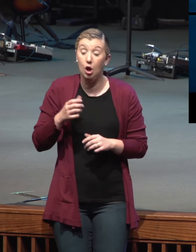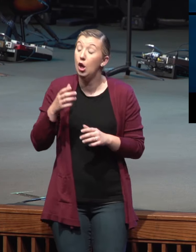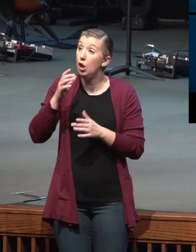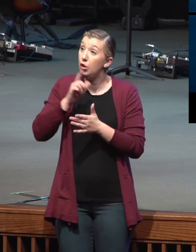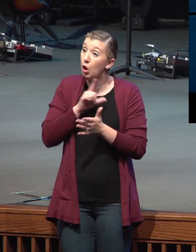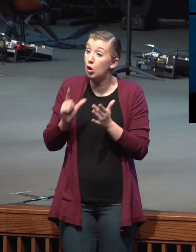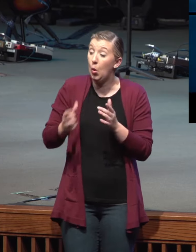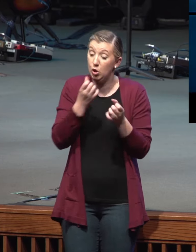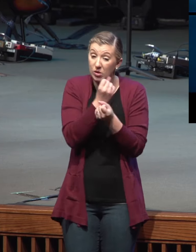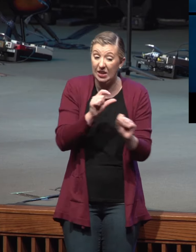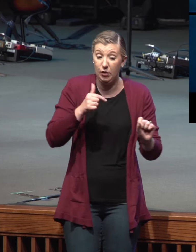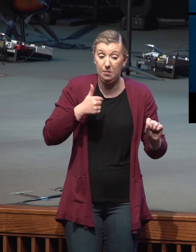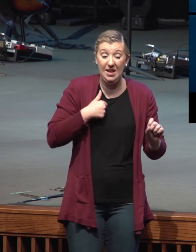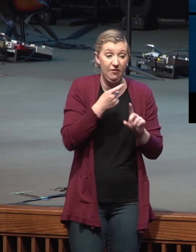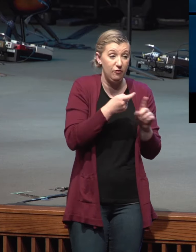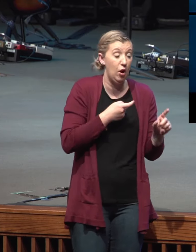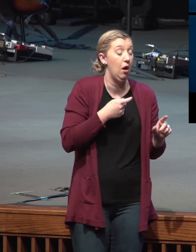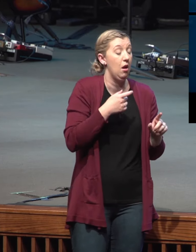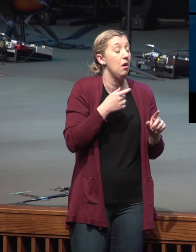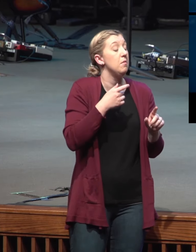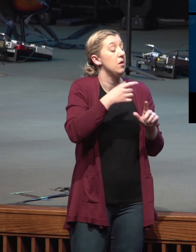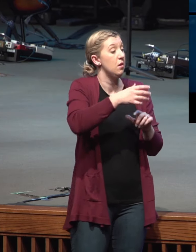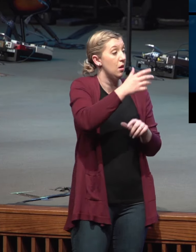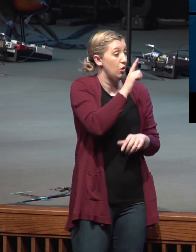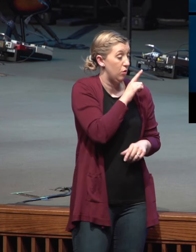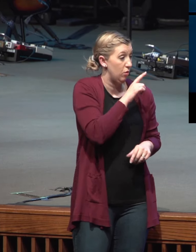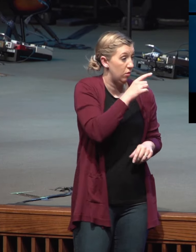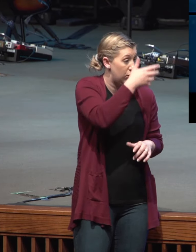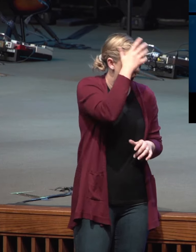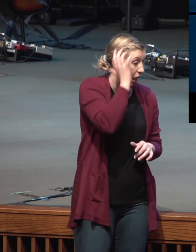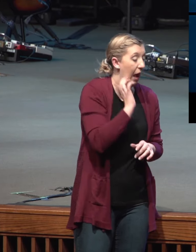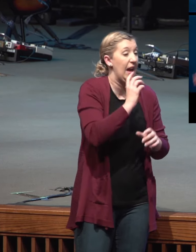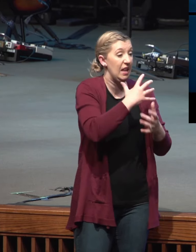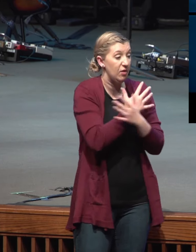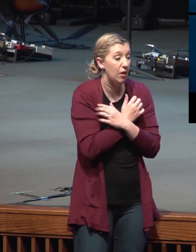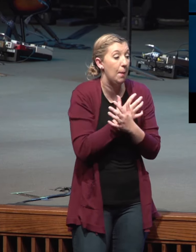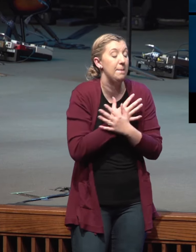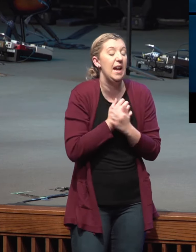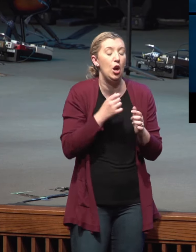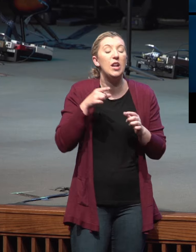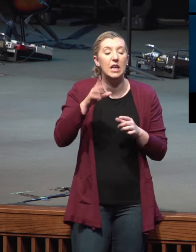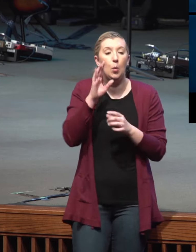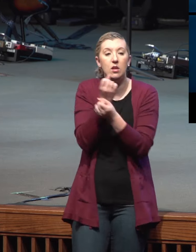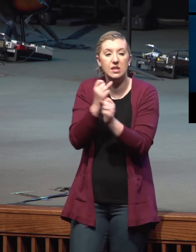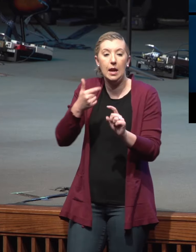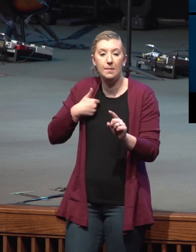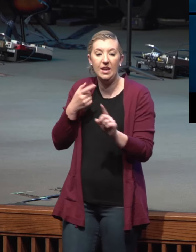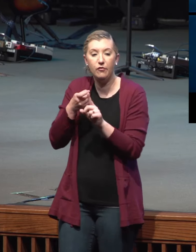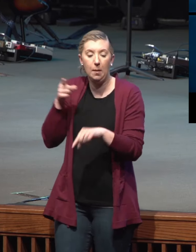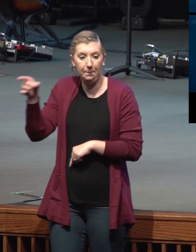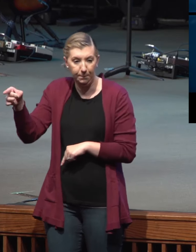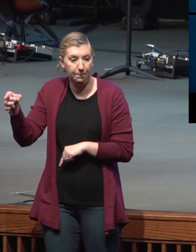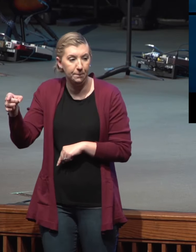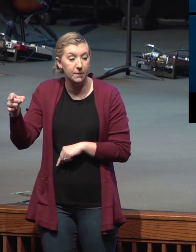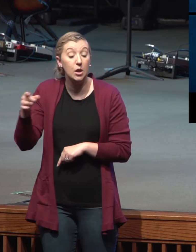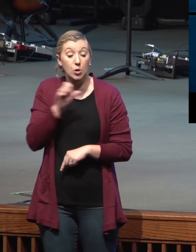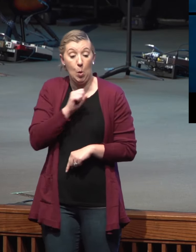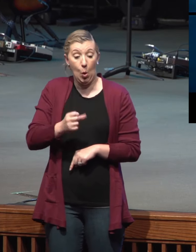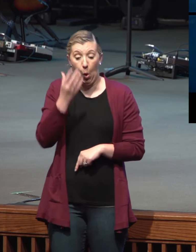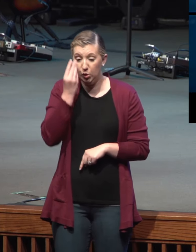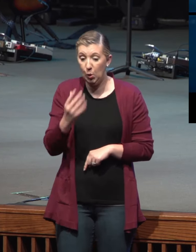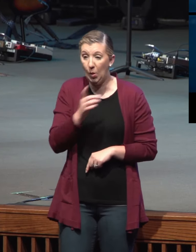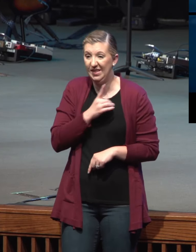of the lion and the paw of the bear will deliver me from the hand, the paw of this Philistine." And Saul said to David,